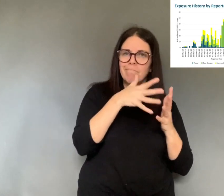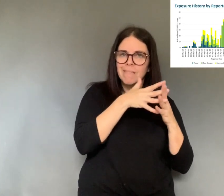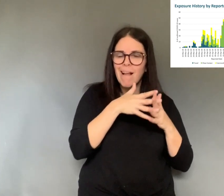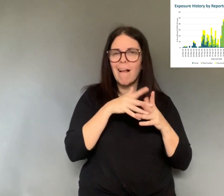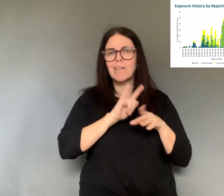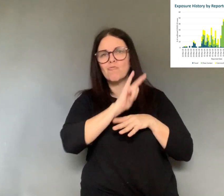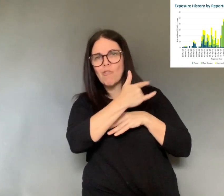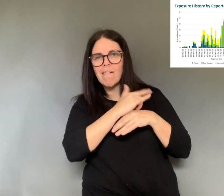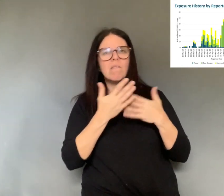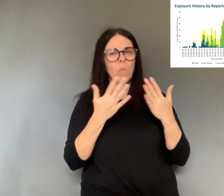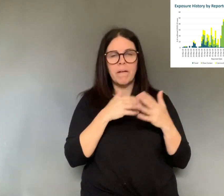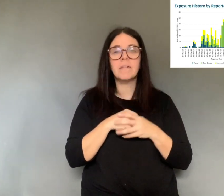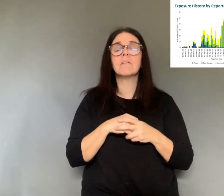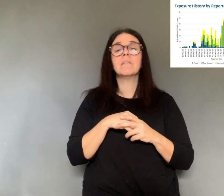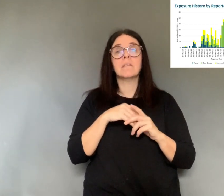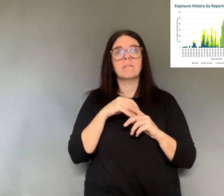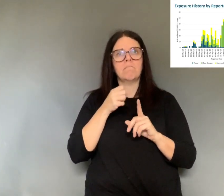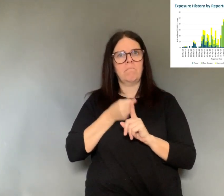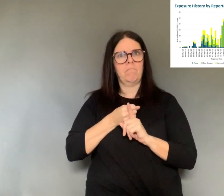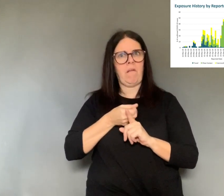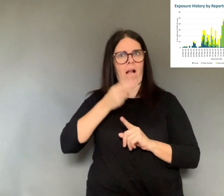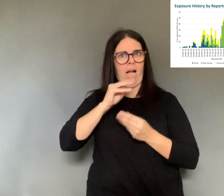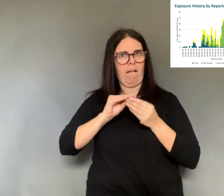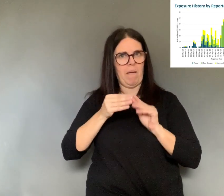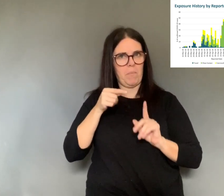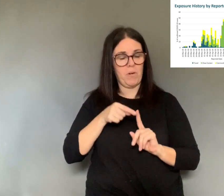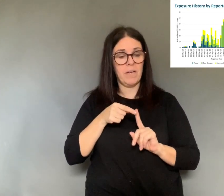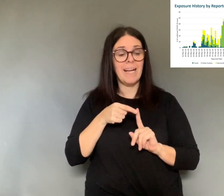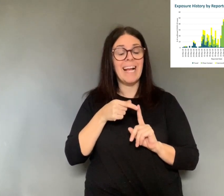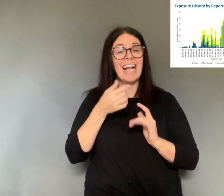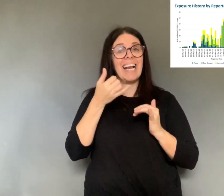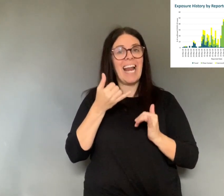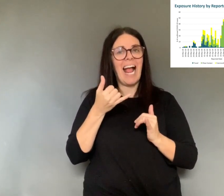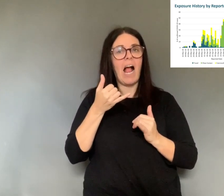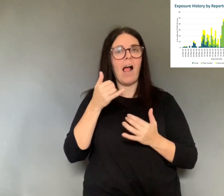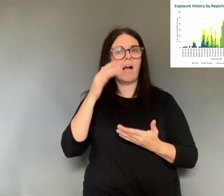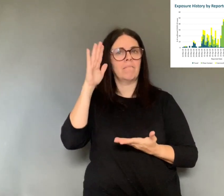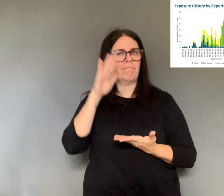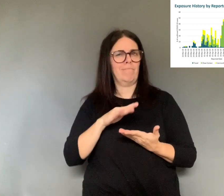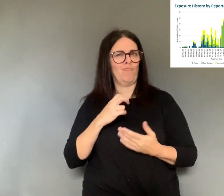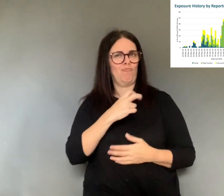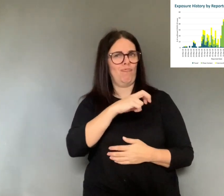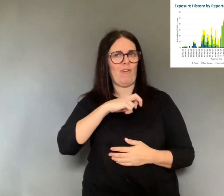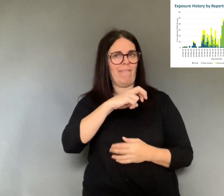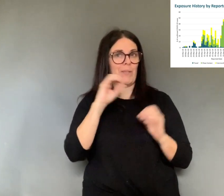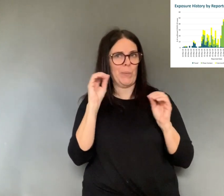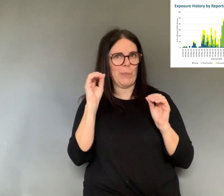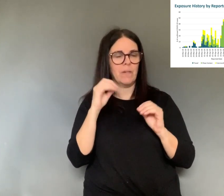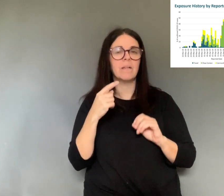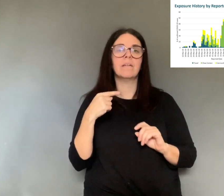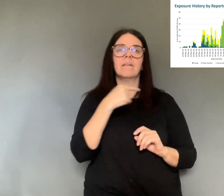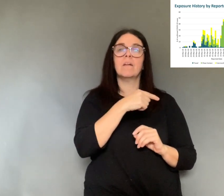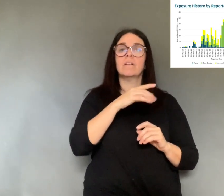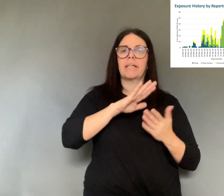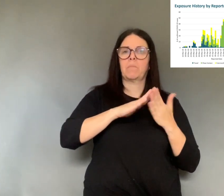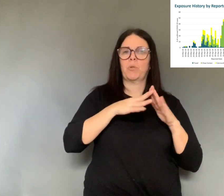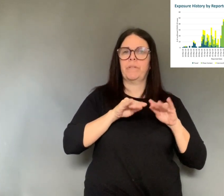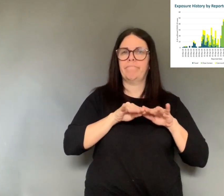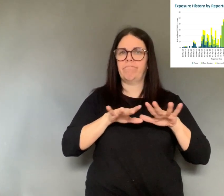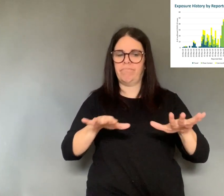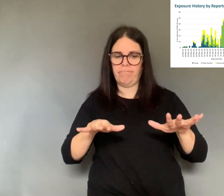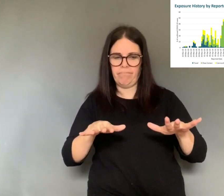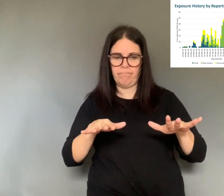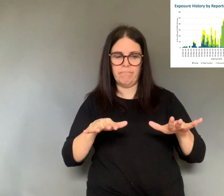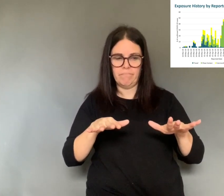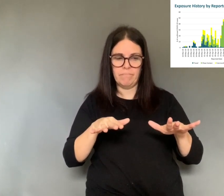community transmission for some time now. Please note that the travel in the recent cases that we are showing as a result